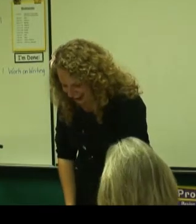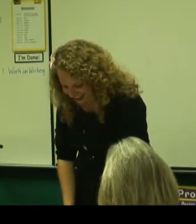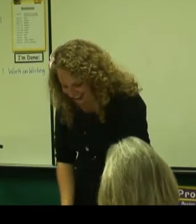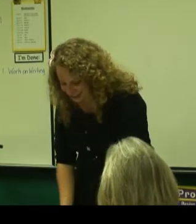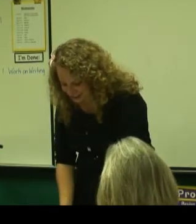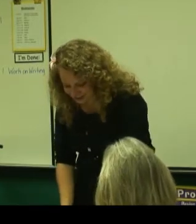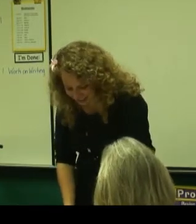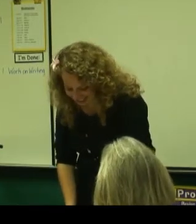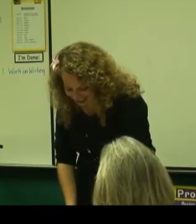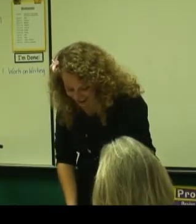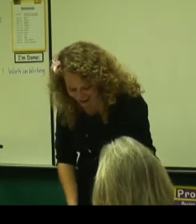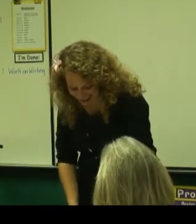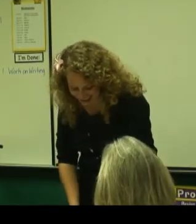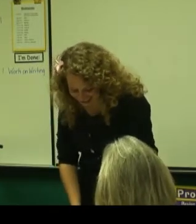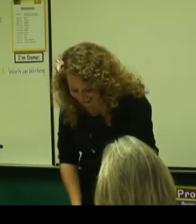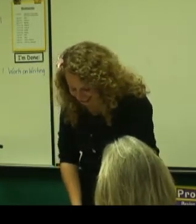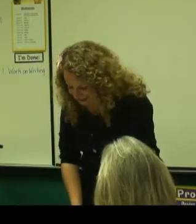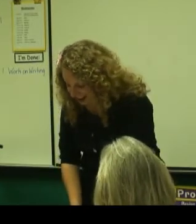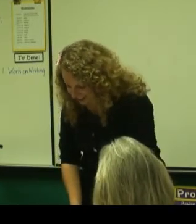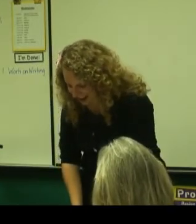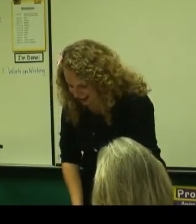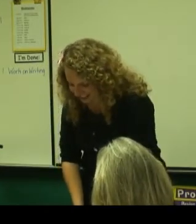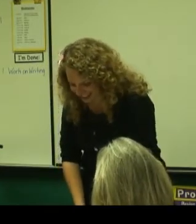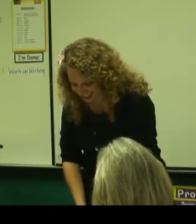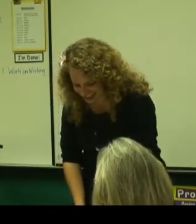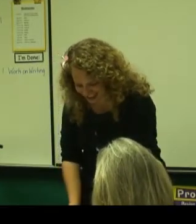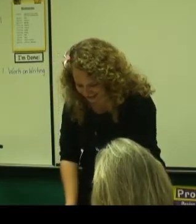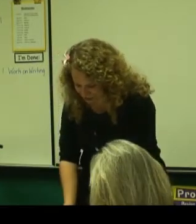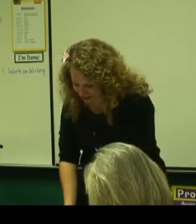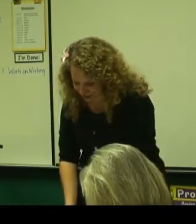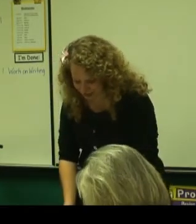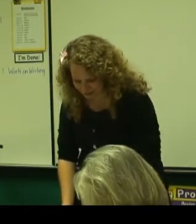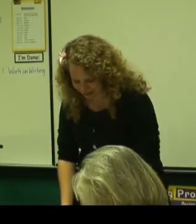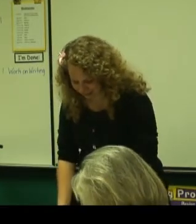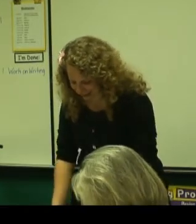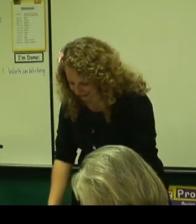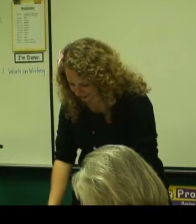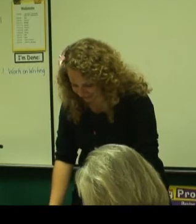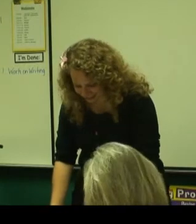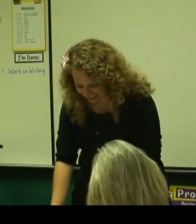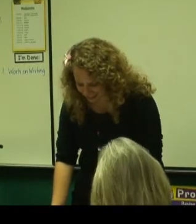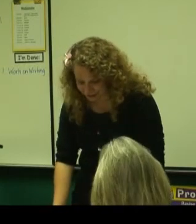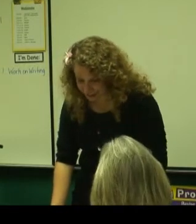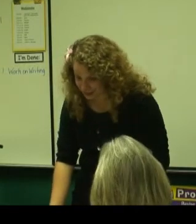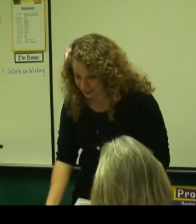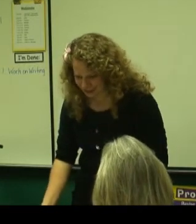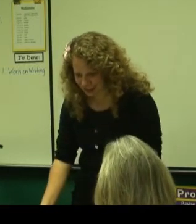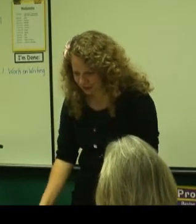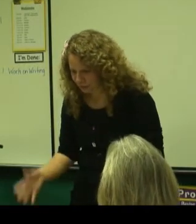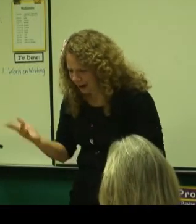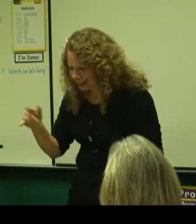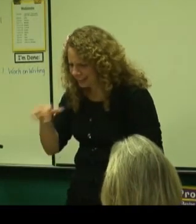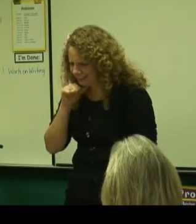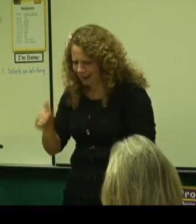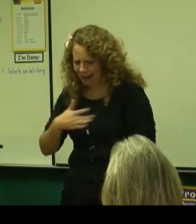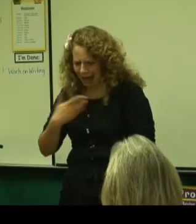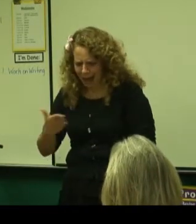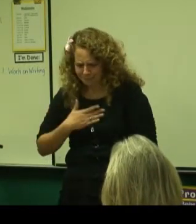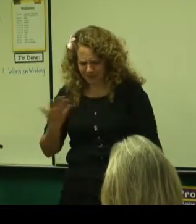Wow, that was really hard. I don't think I'm ever asking a negative question in my life. Just keep being like, why he not